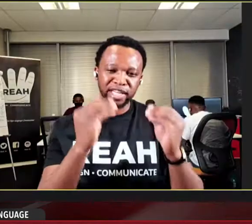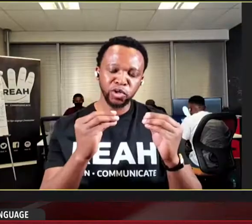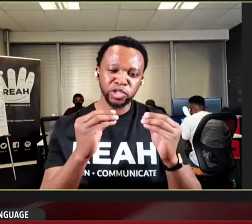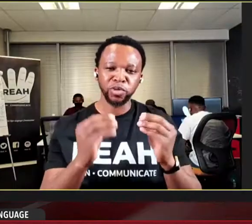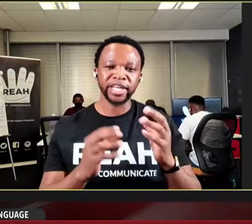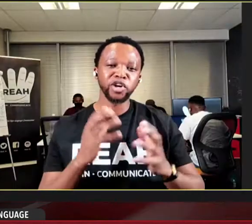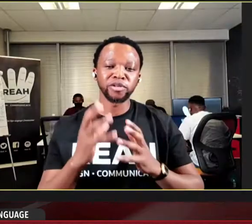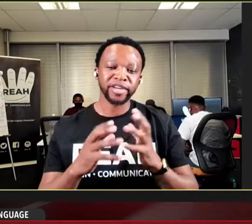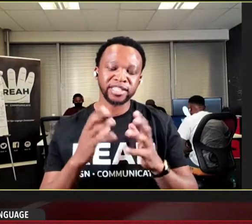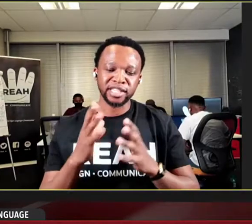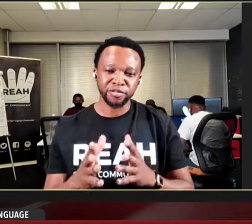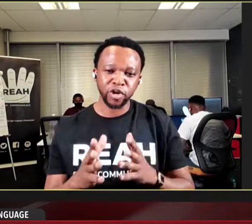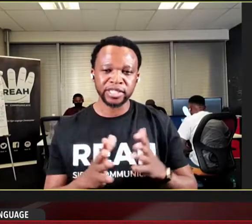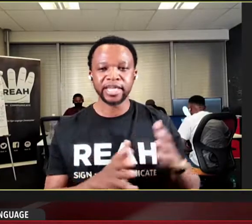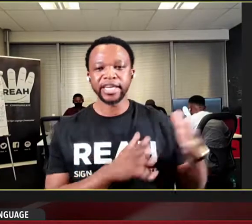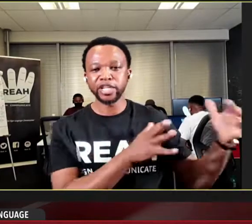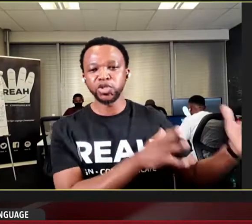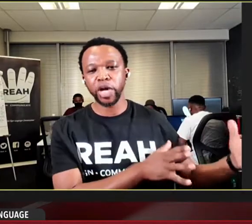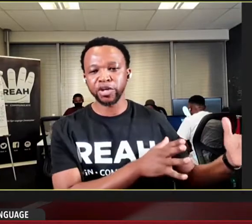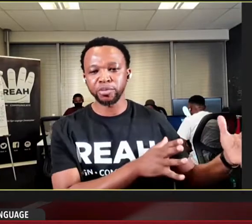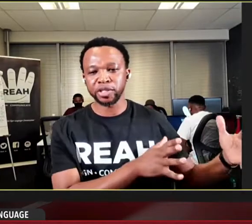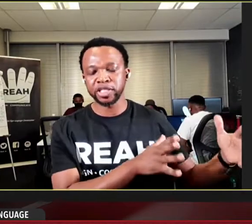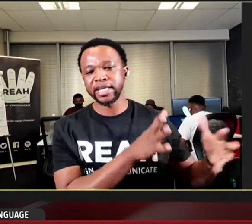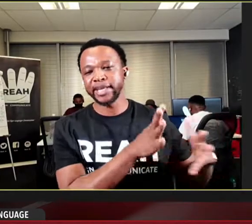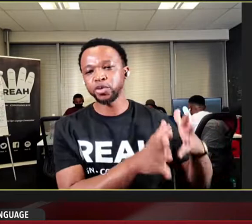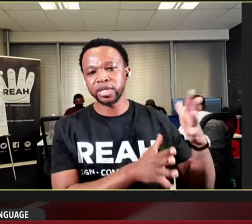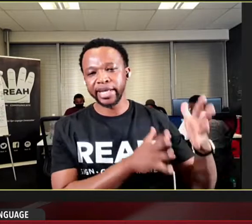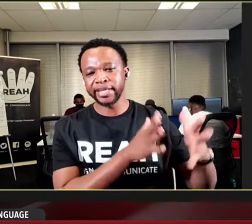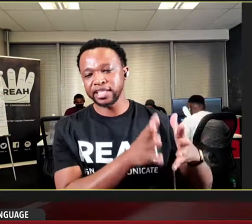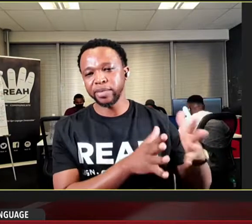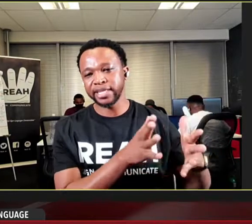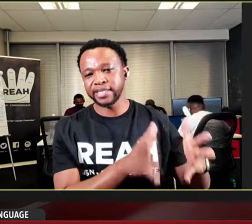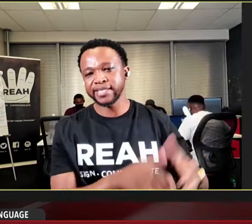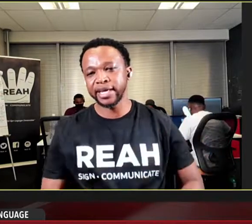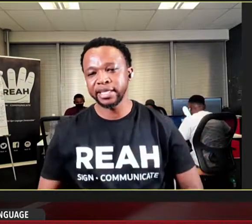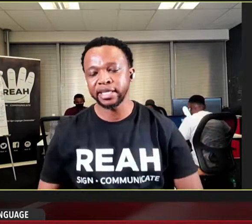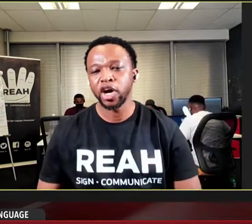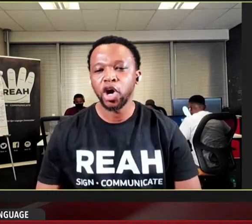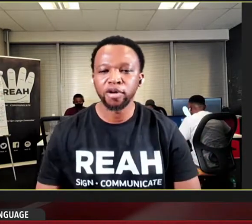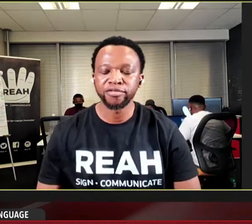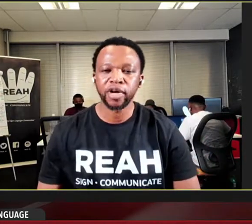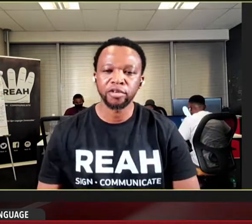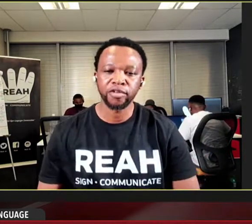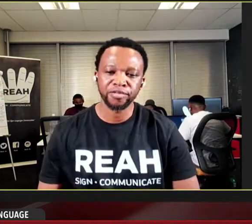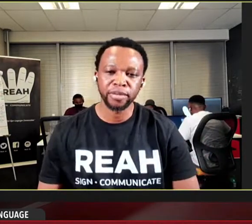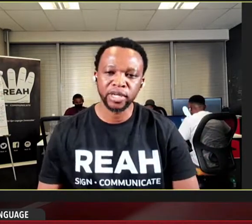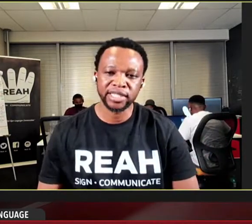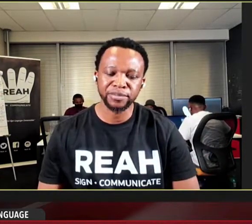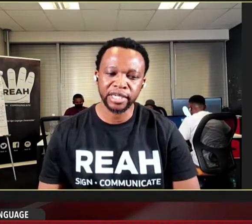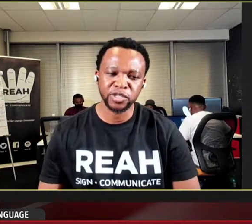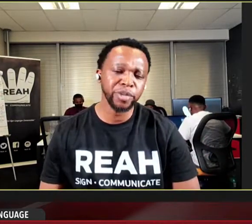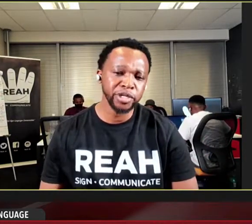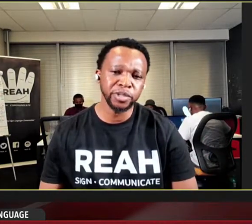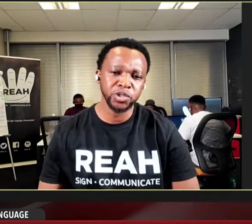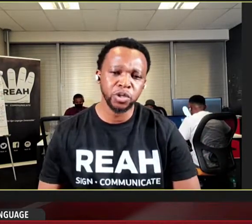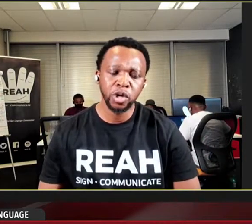our technology will then convert the voice into a robot that will then display the signing of the police